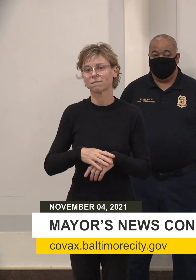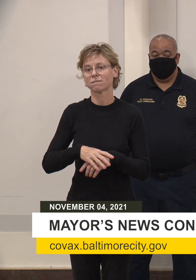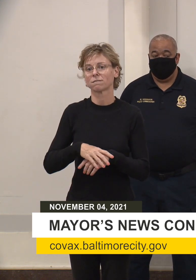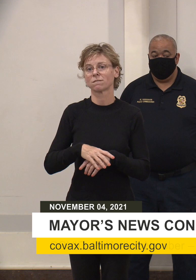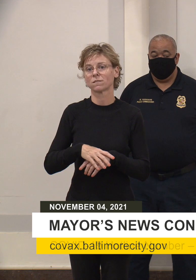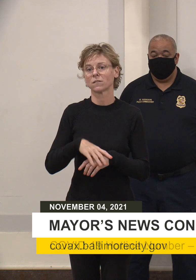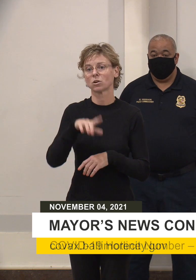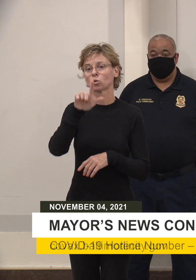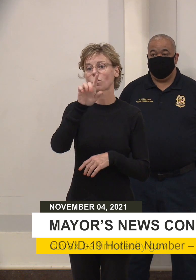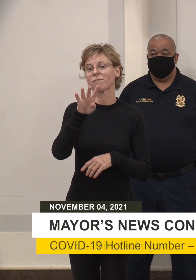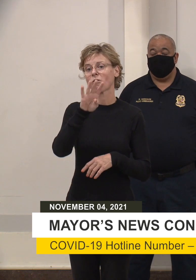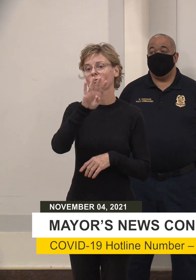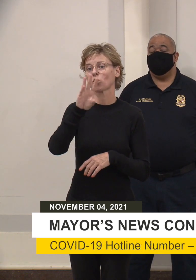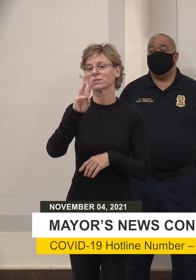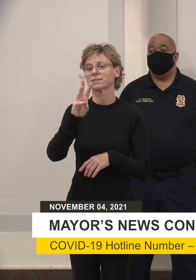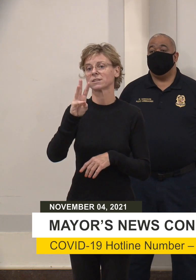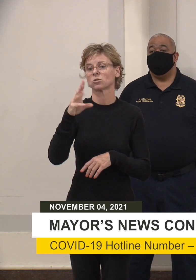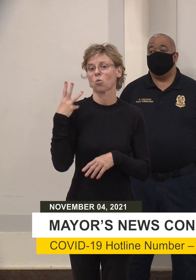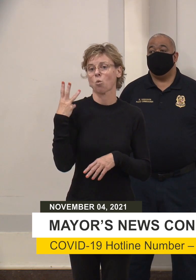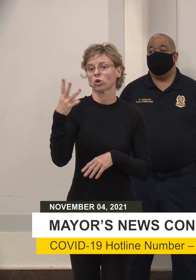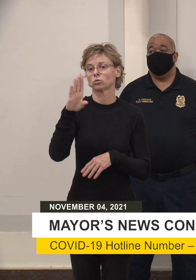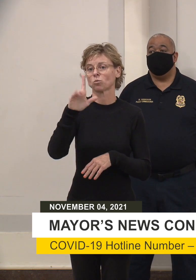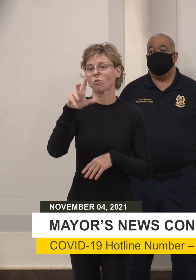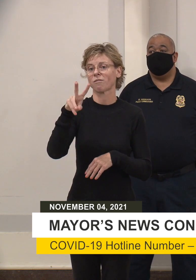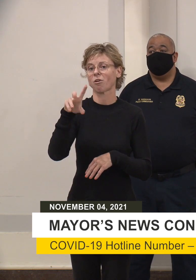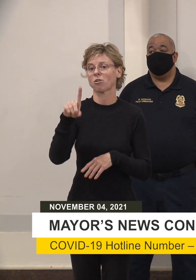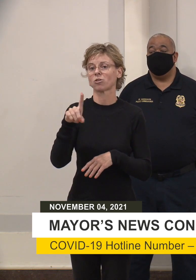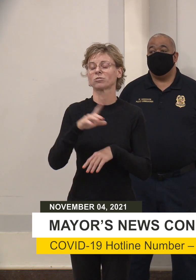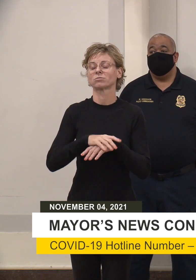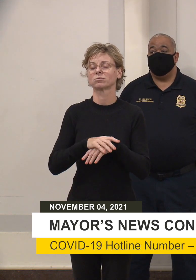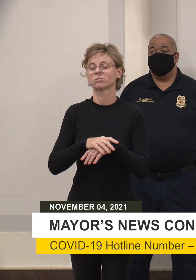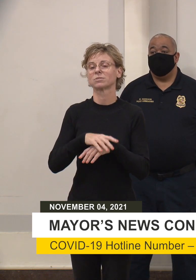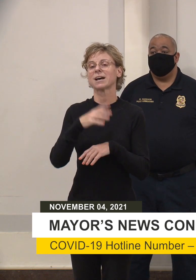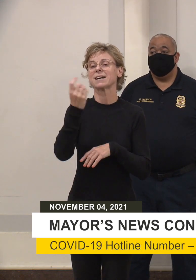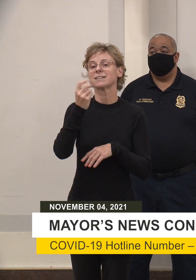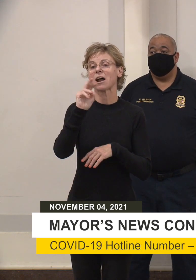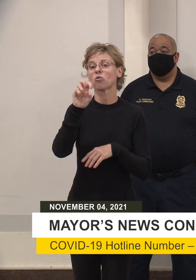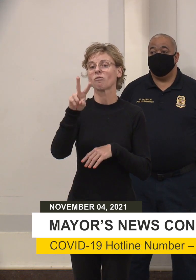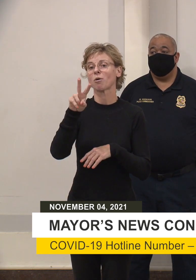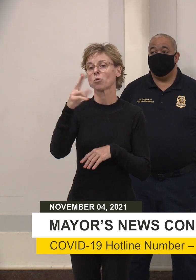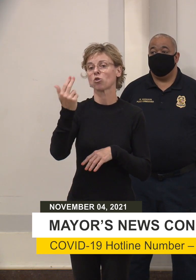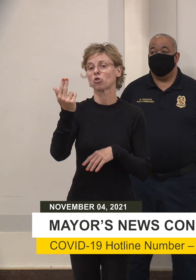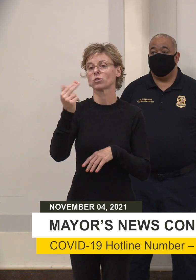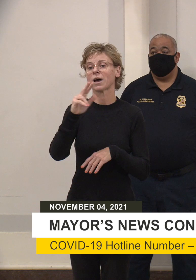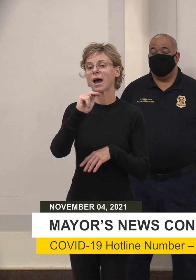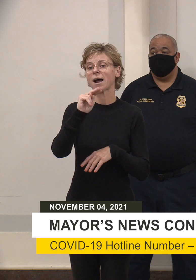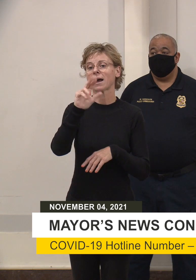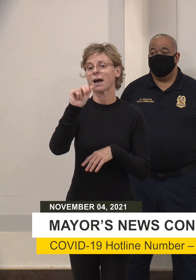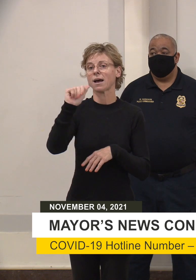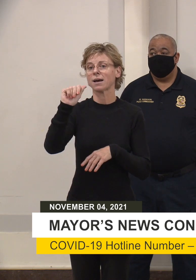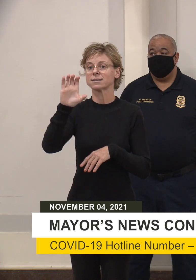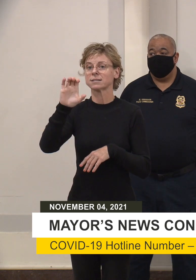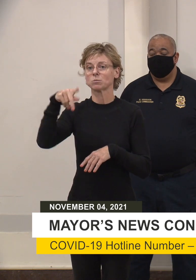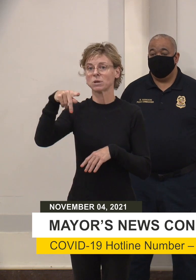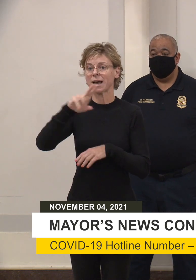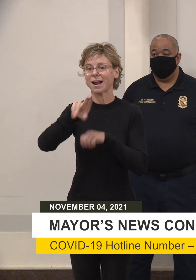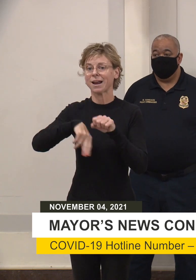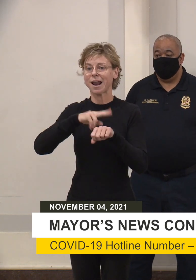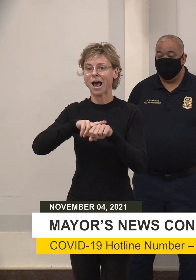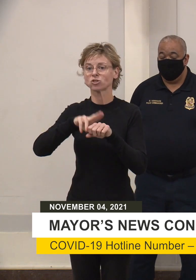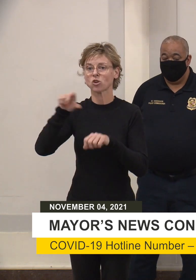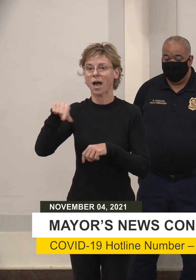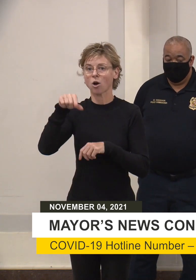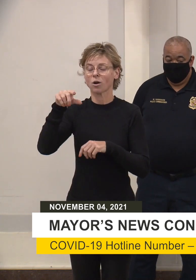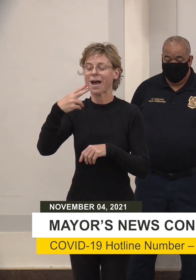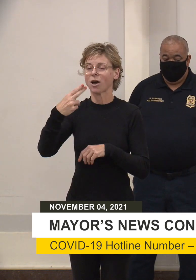at 2446 Washington Boulevard. And on Saturday, November 13th, we will be at the NAACP National Headquarters from